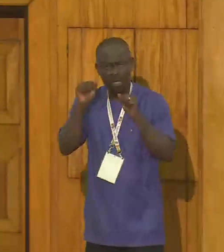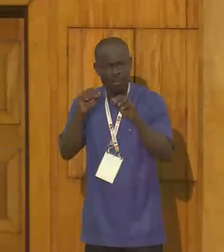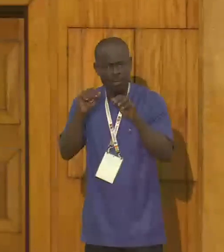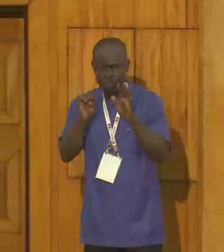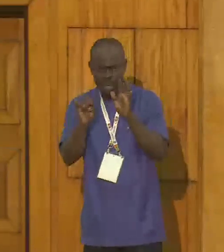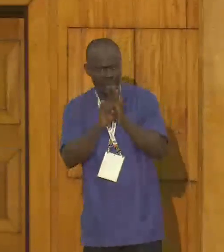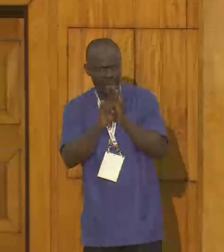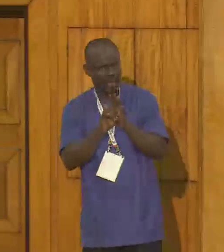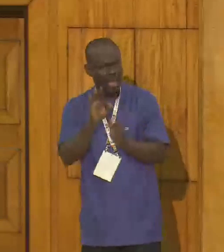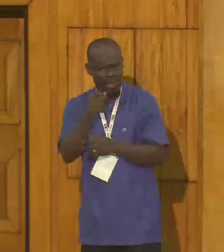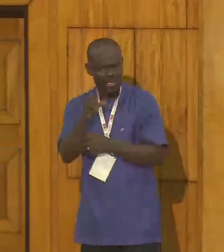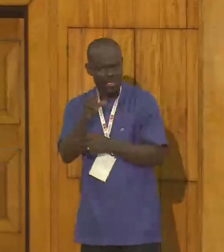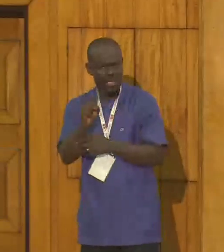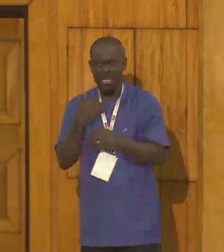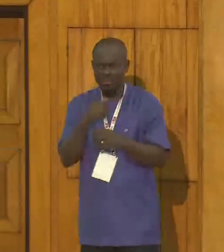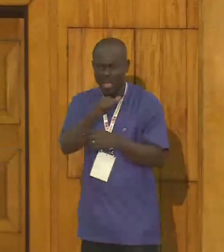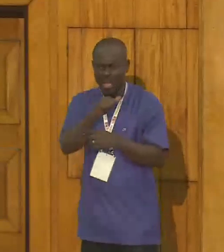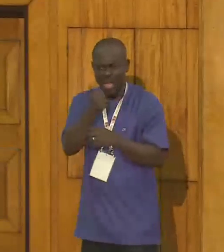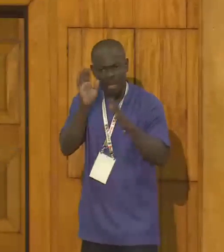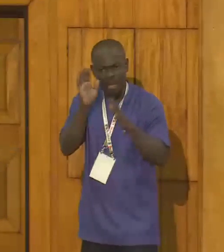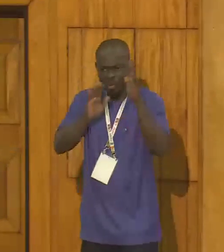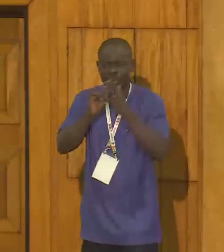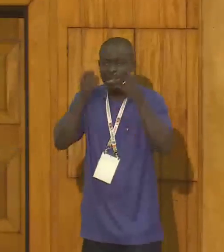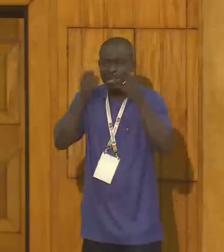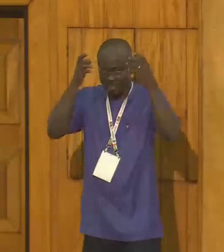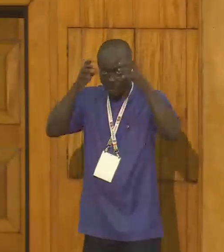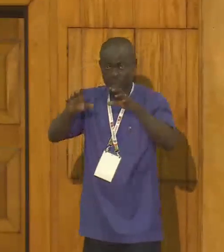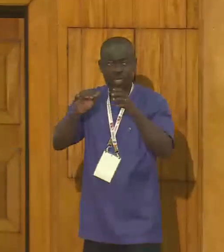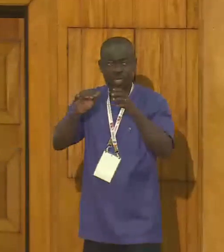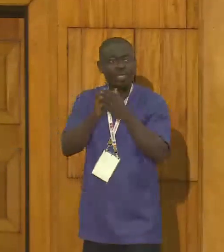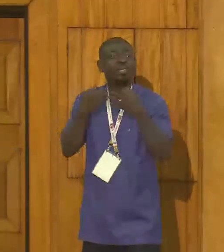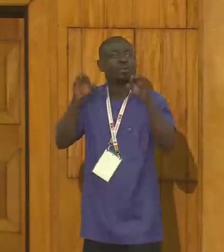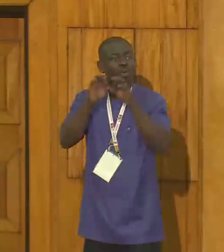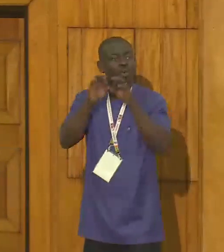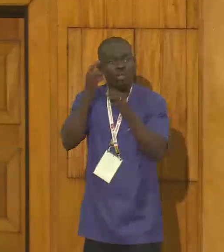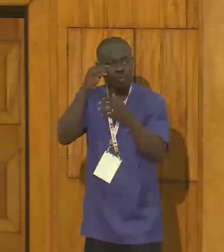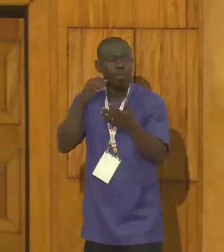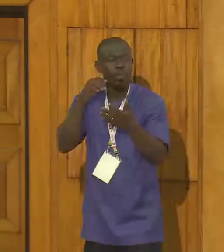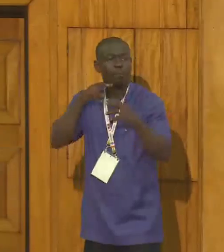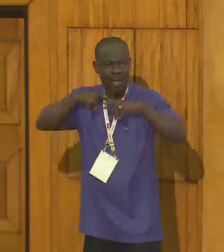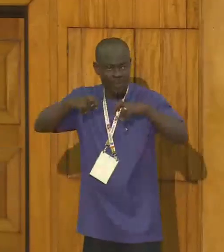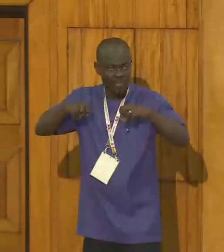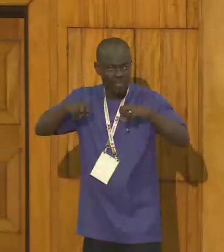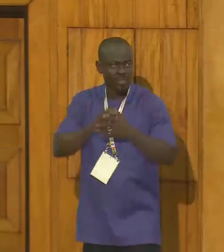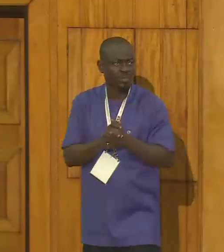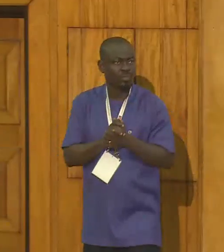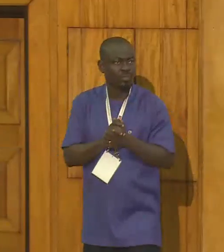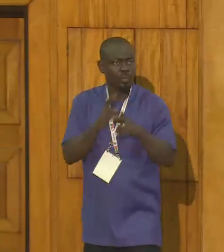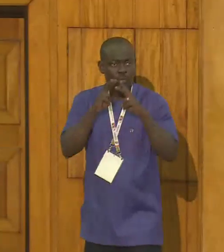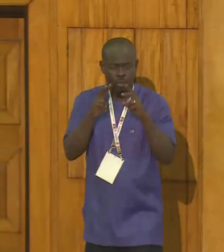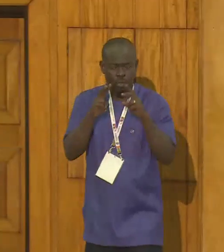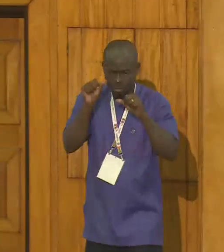it has so many issues that it causes, and that is the significance of the study. So the study assessed